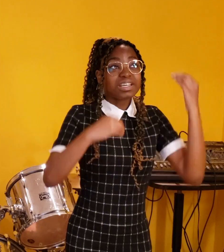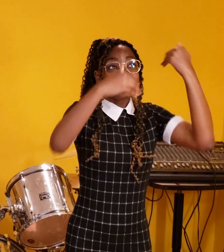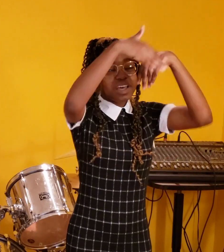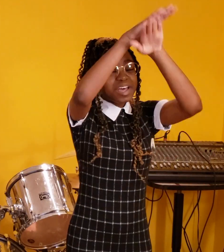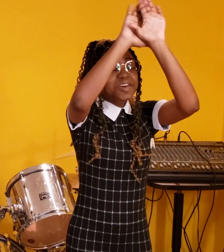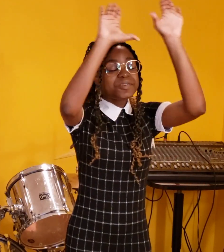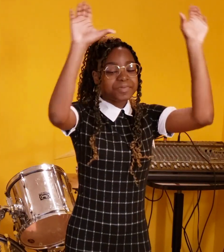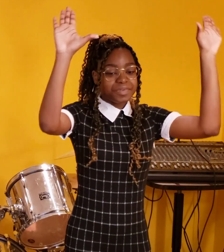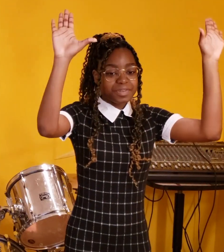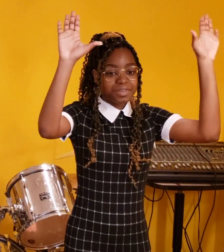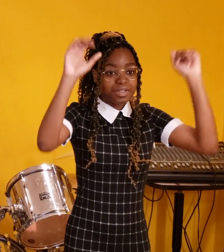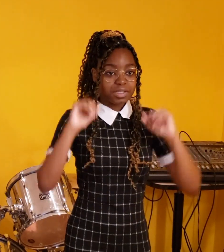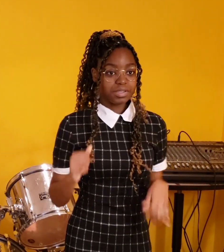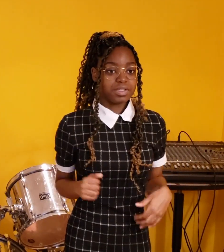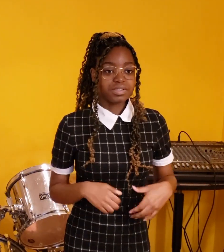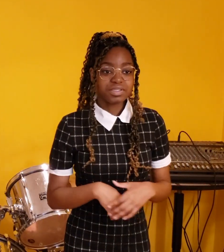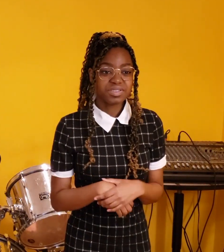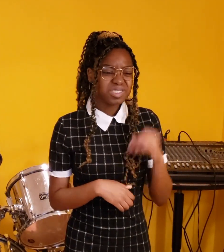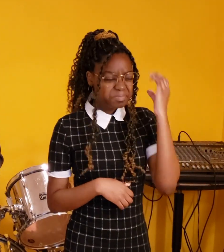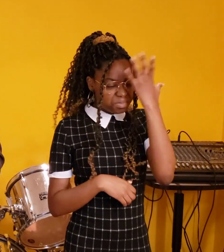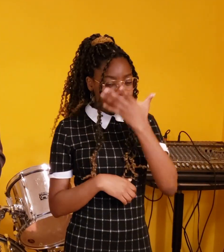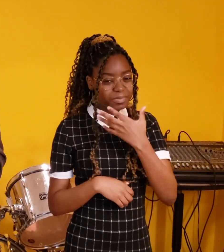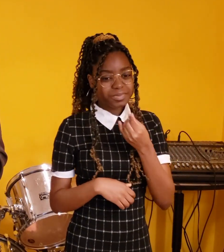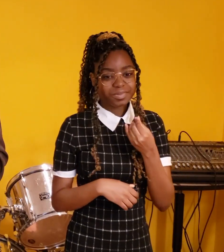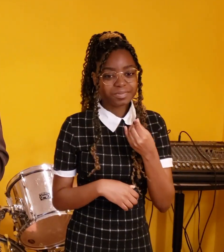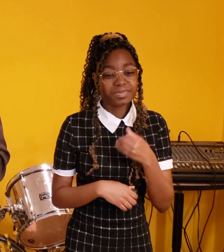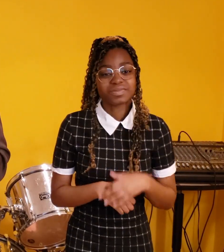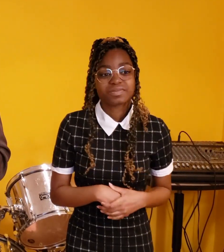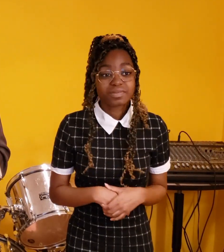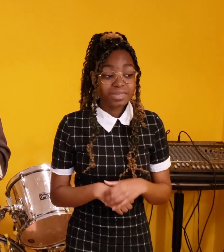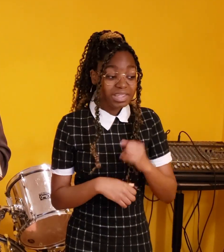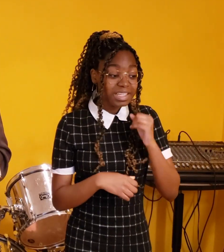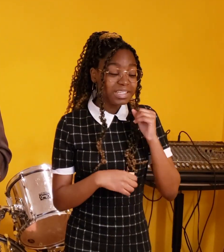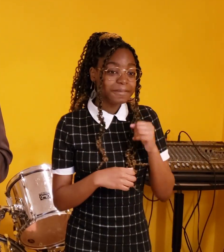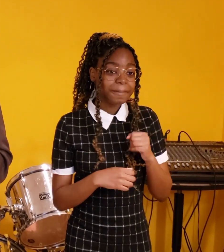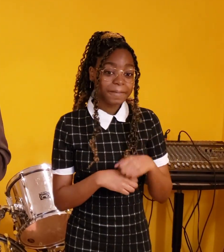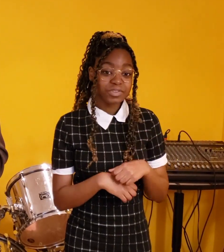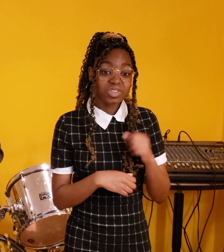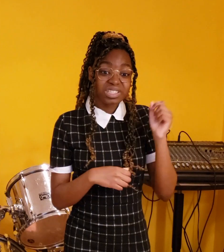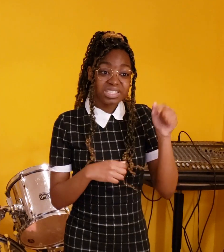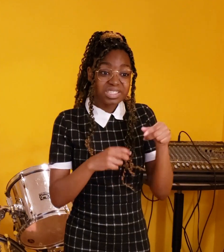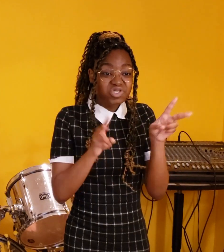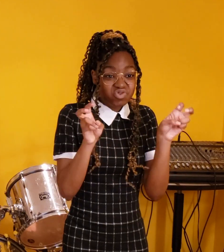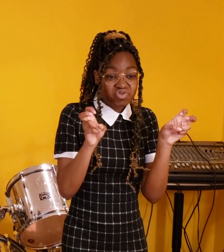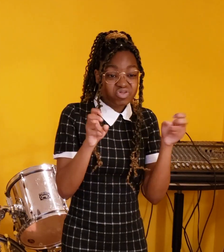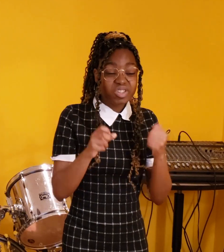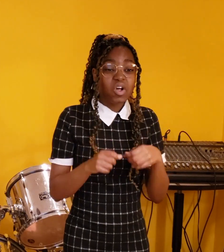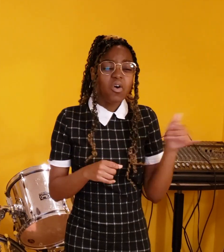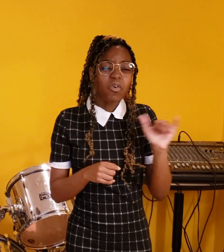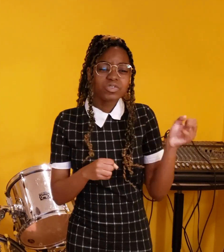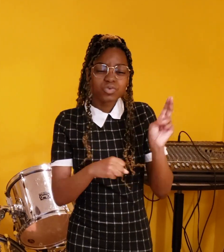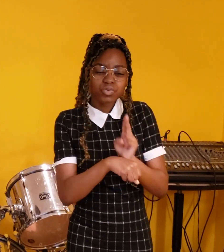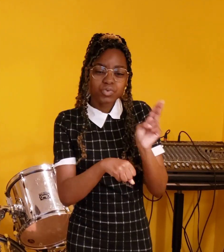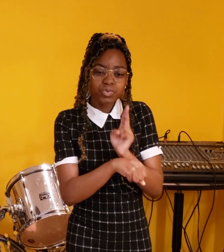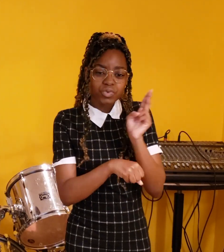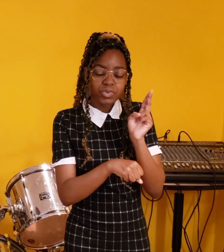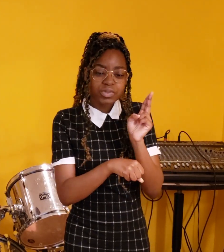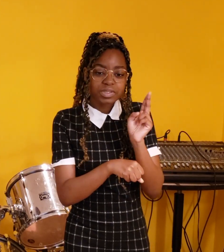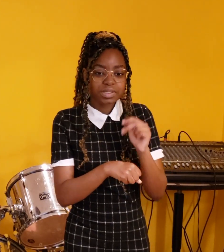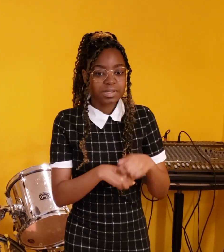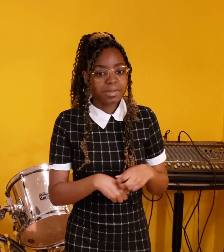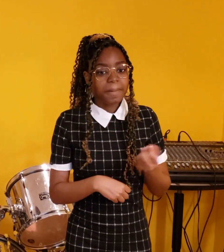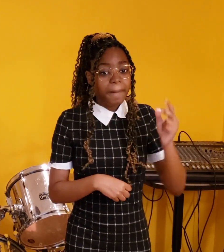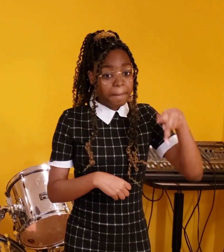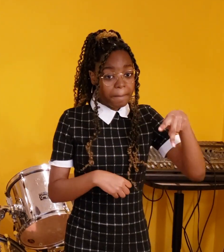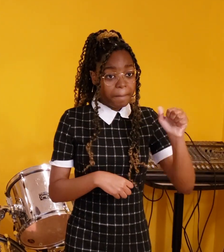be with him wherever he is. Now, this phrase was also spoken by Jesus' apostle Paul, who wrote in